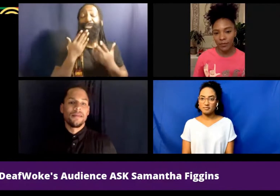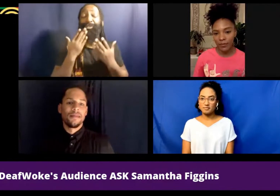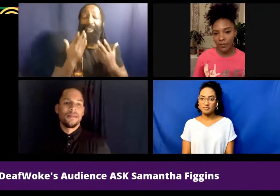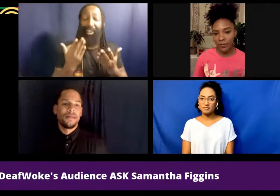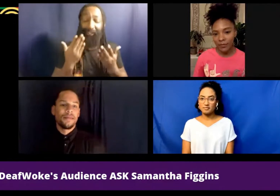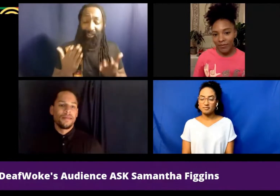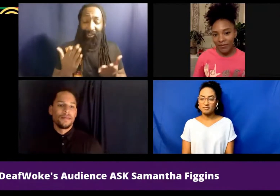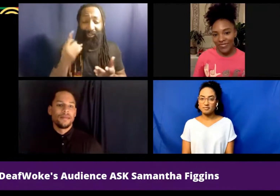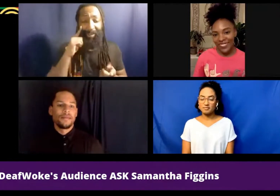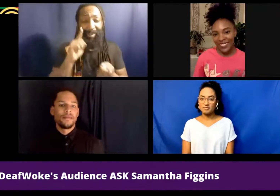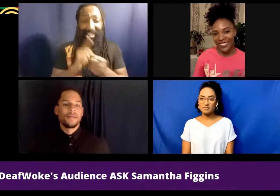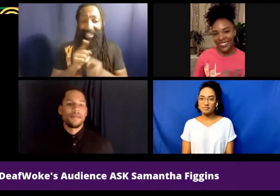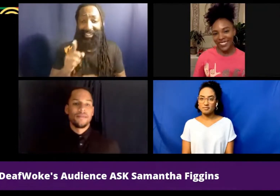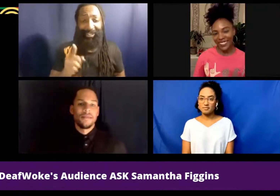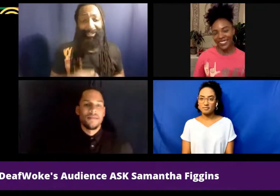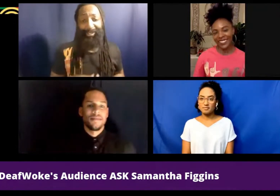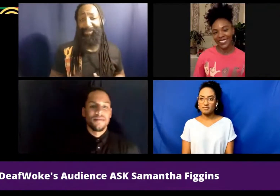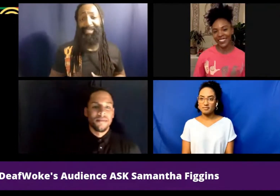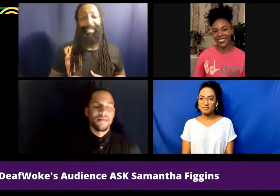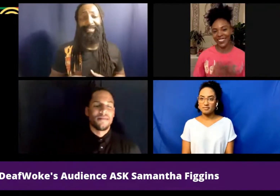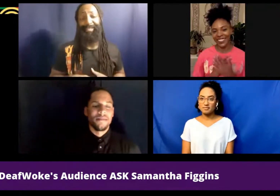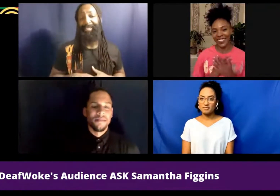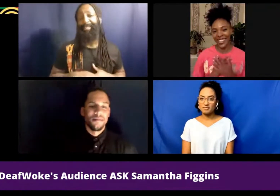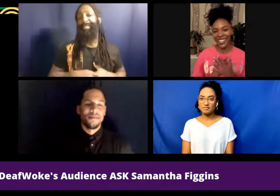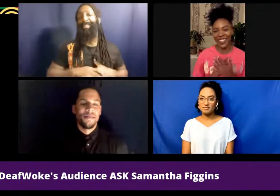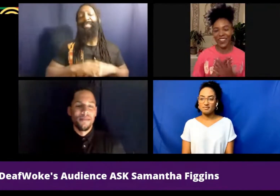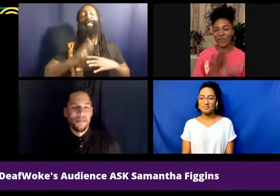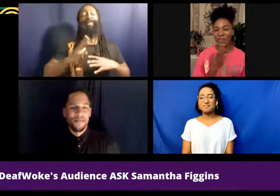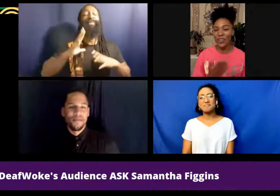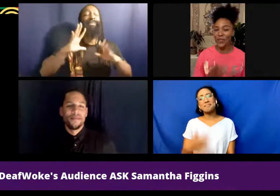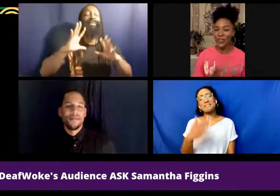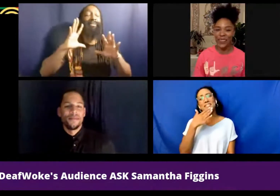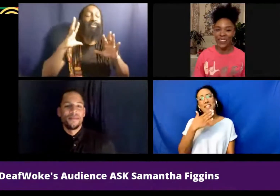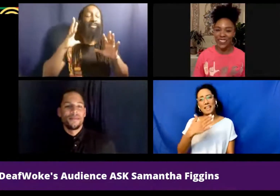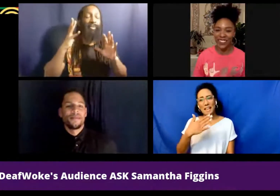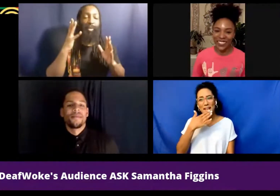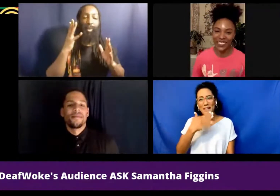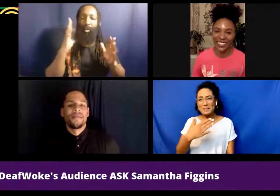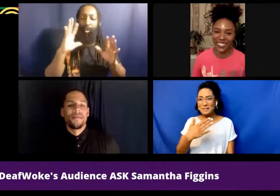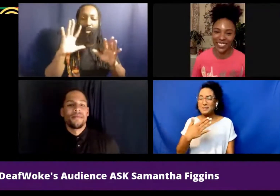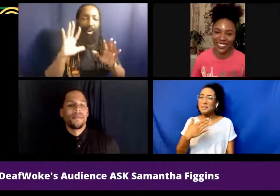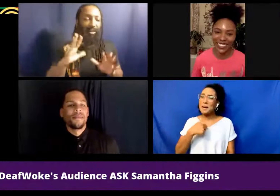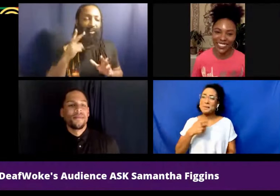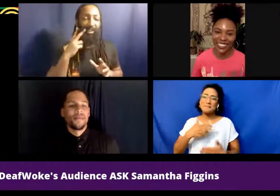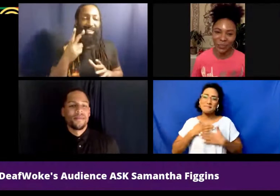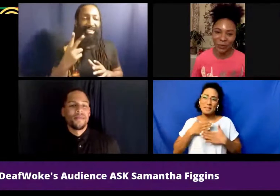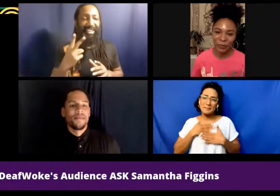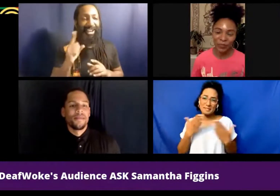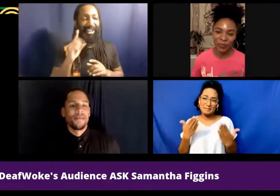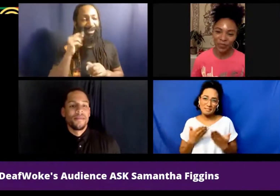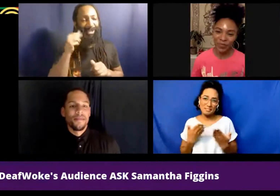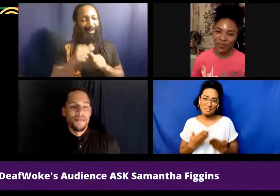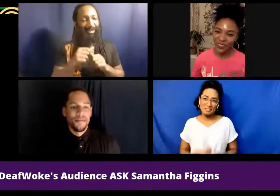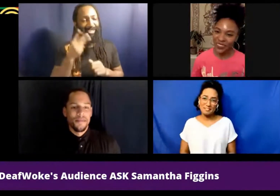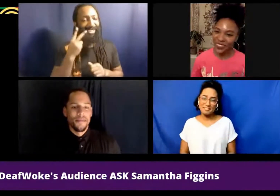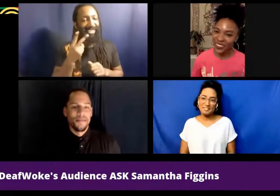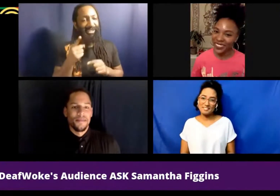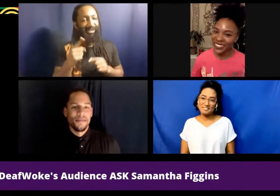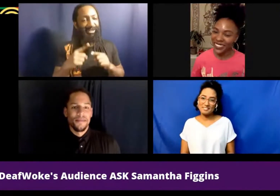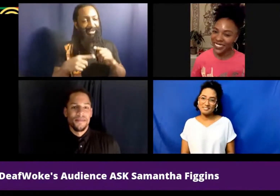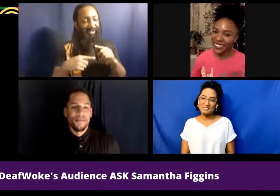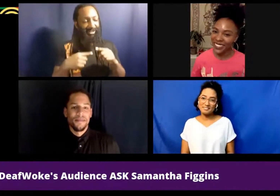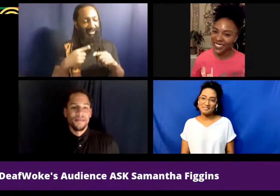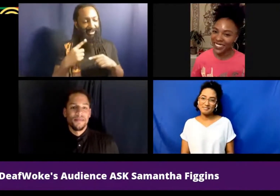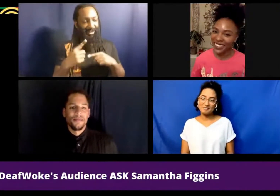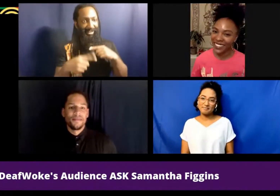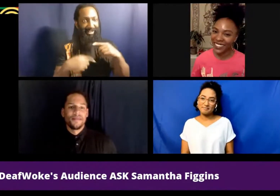is grateful for meeting you. Thank you. I'm grateful to see you. It's wonderful to see. I will never